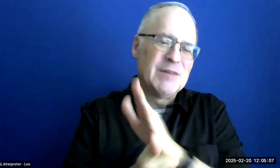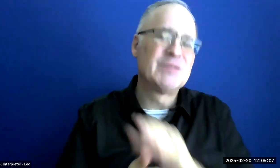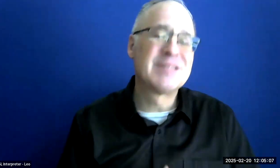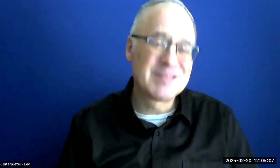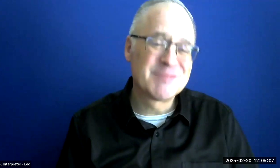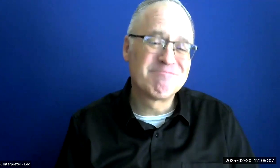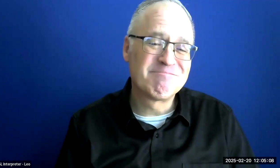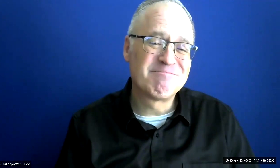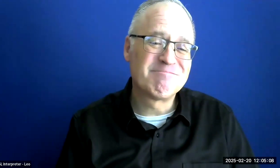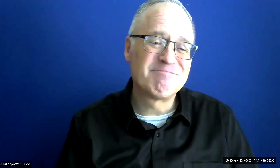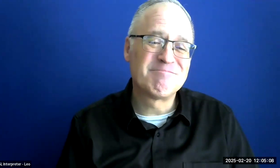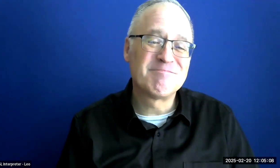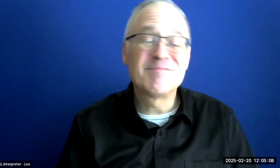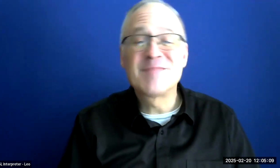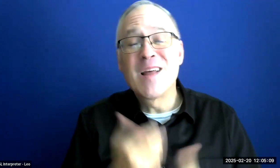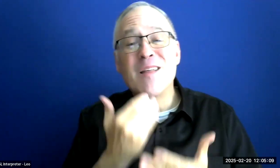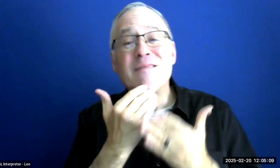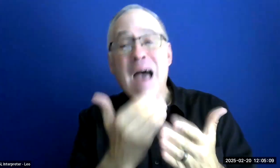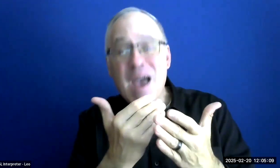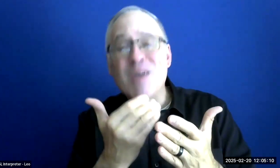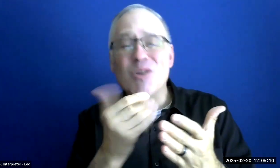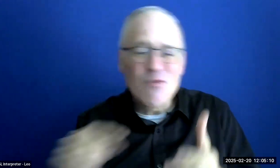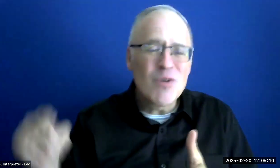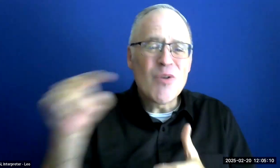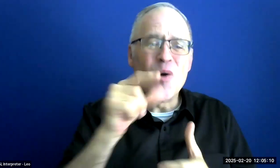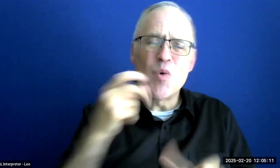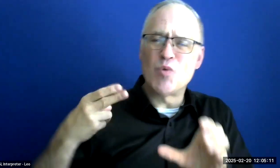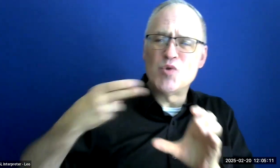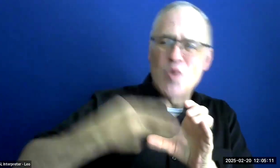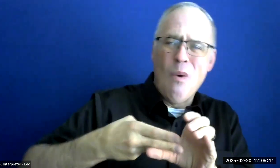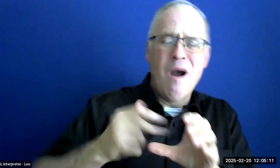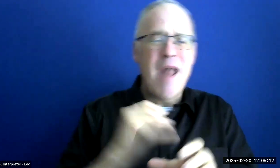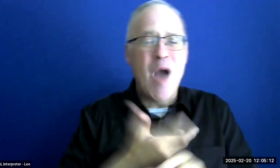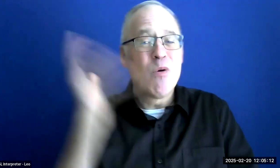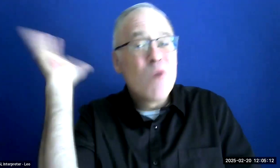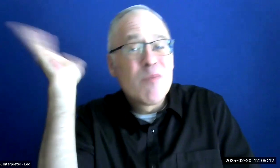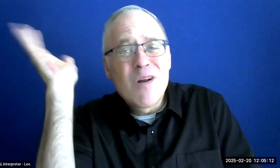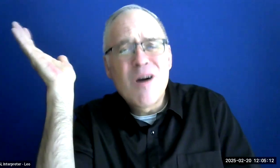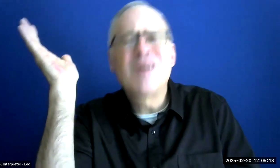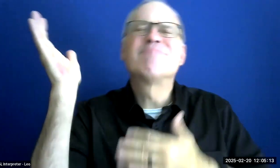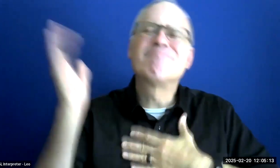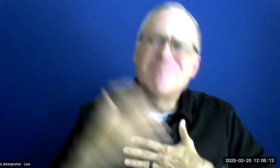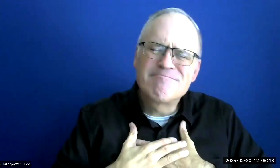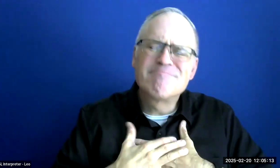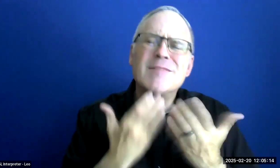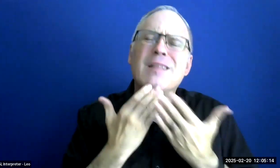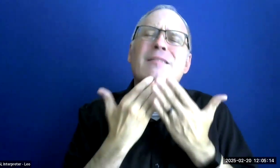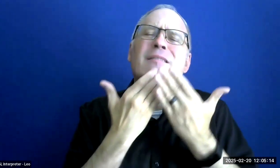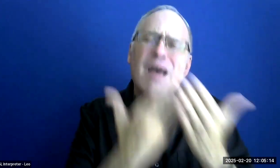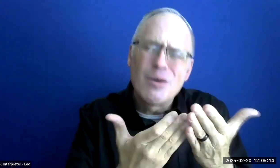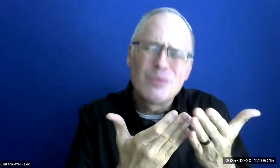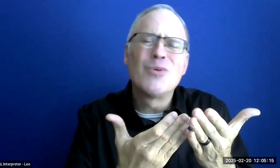of those who have joined this webinar. Thank you so very much for